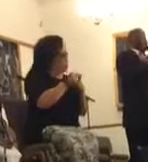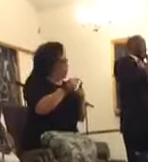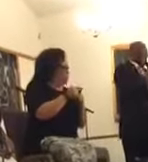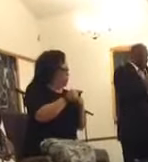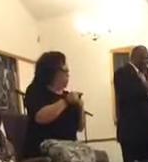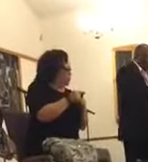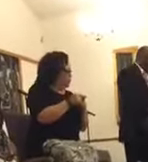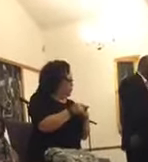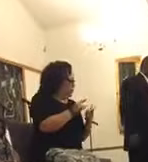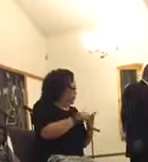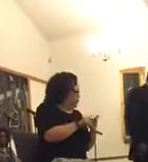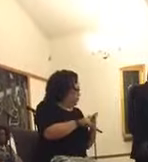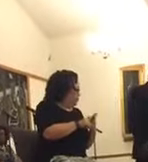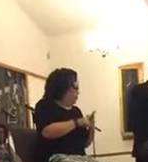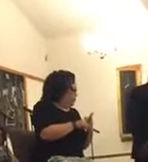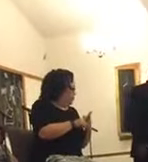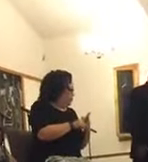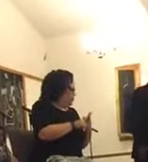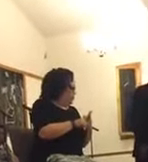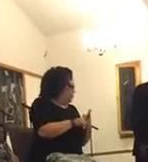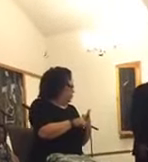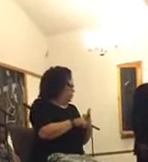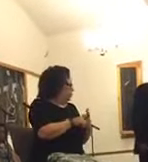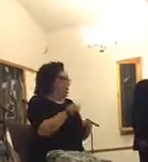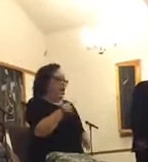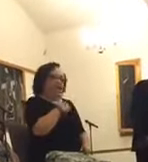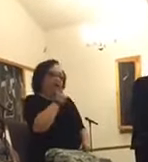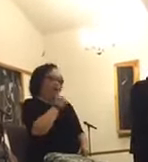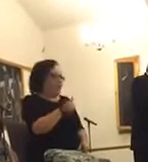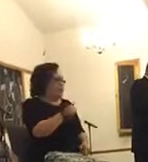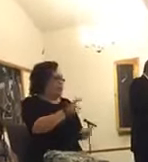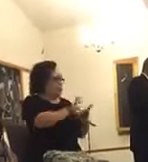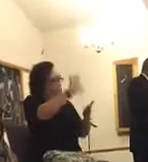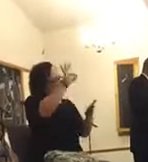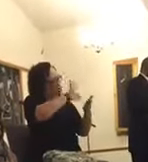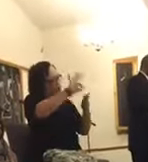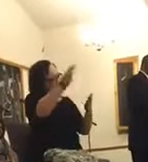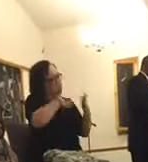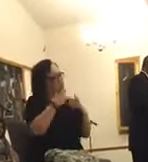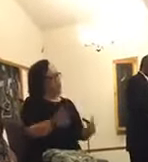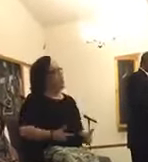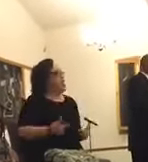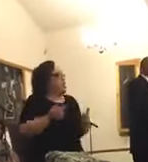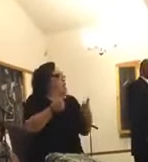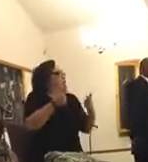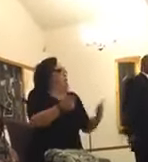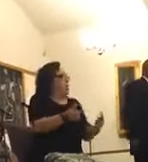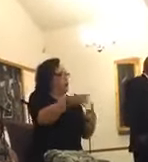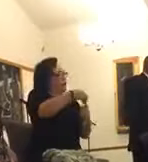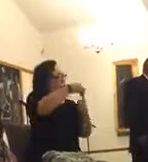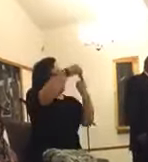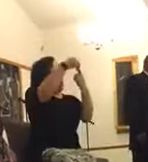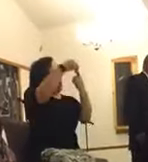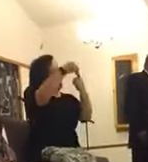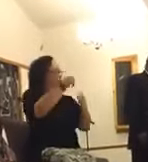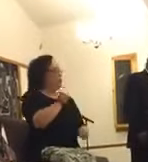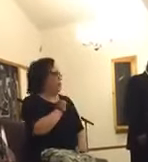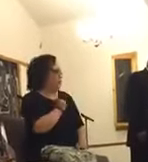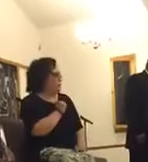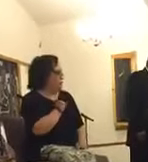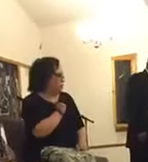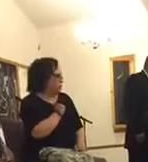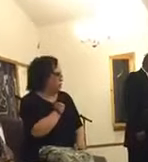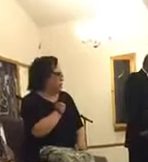my life dear unto myself. In other words, he's saying, devalue your